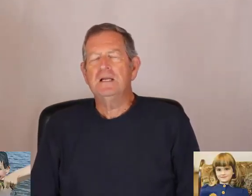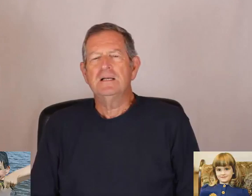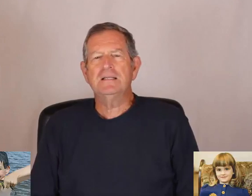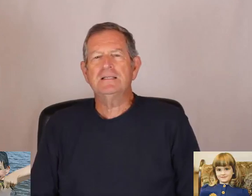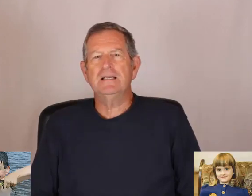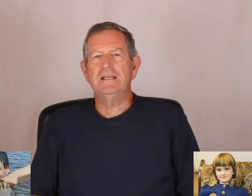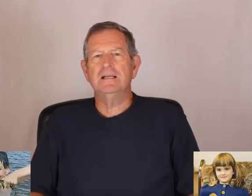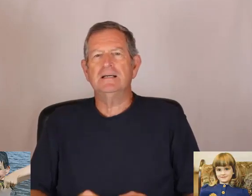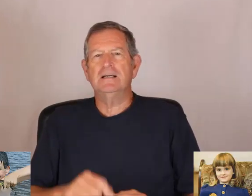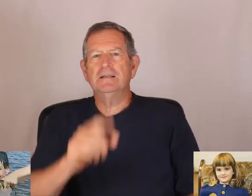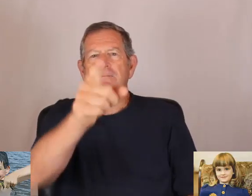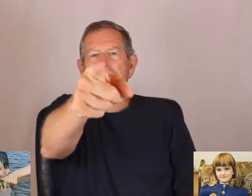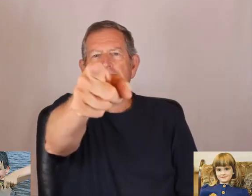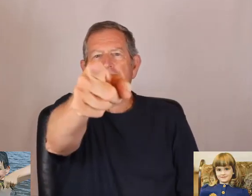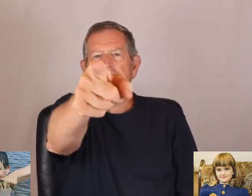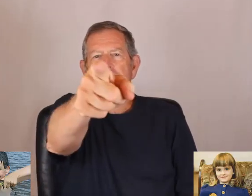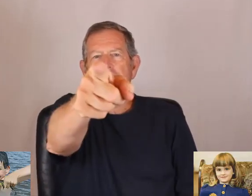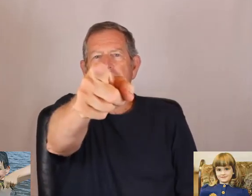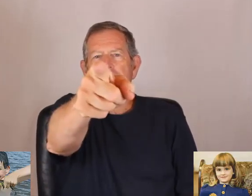Let's see. What's this?